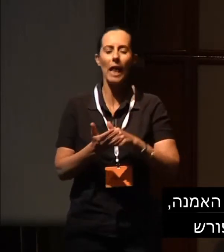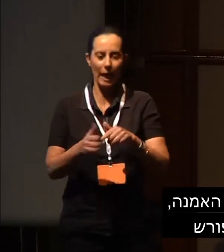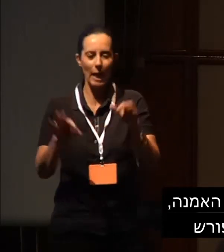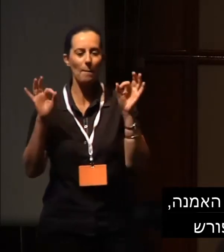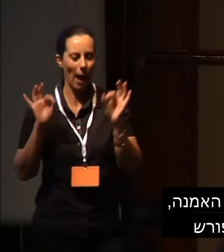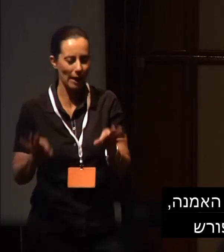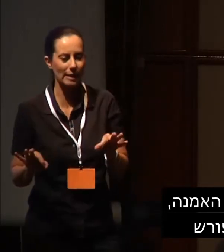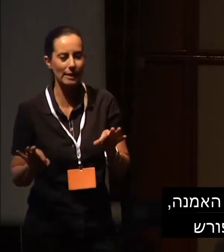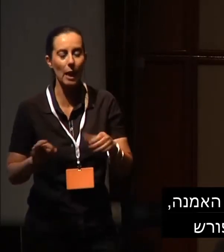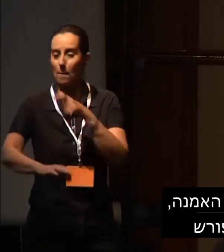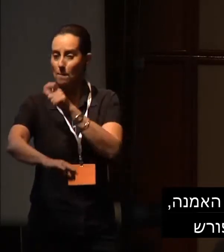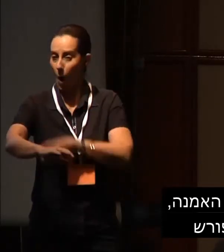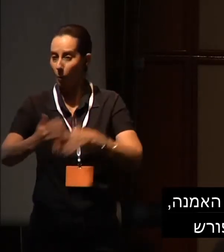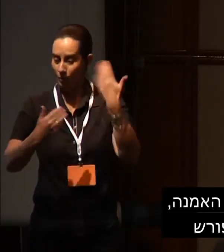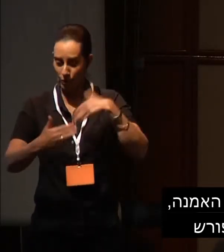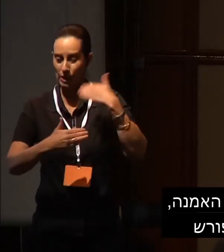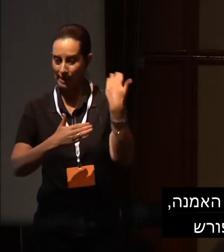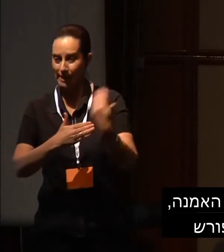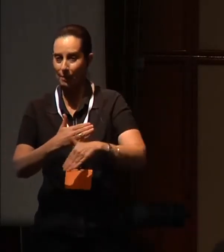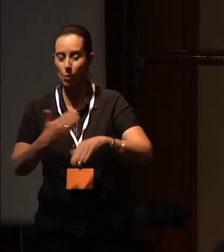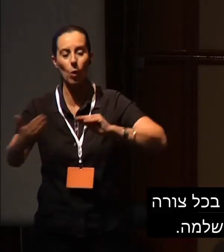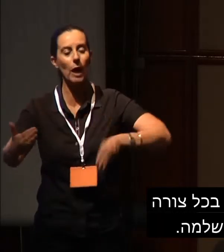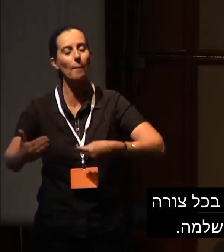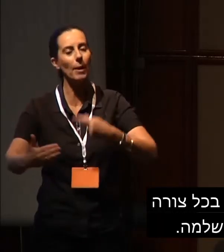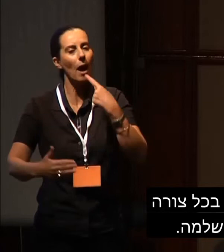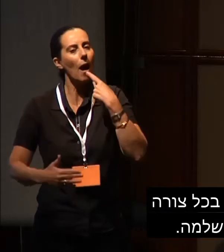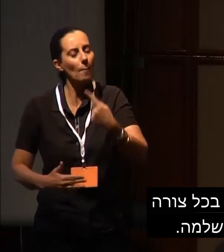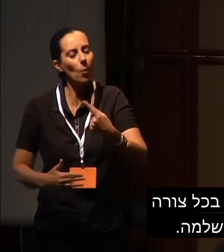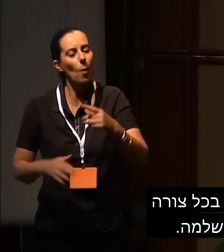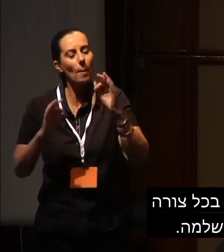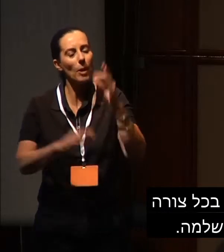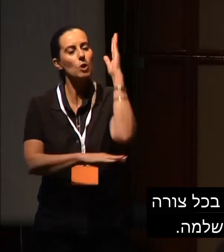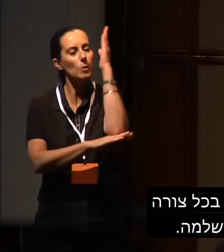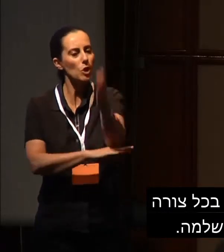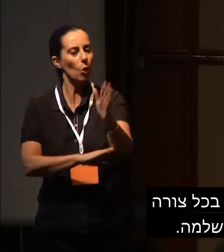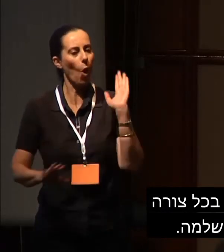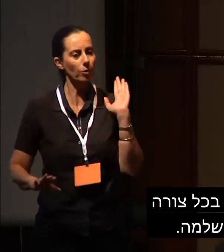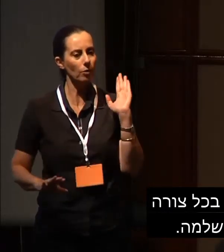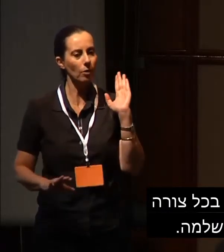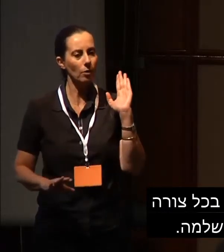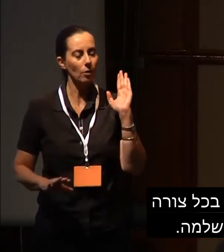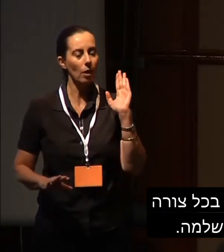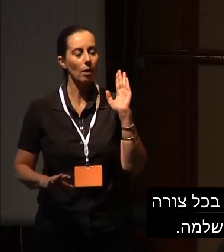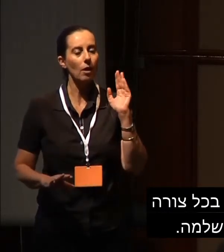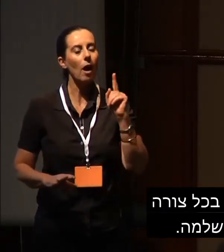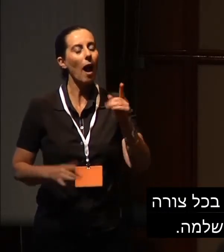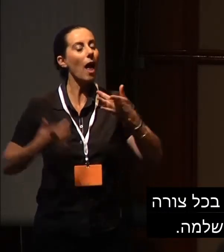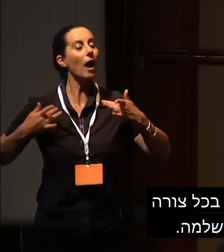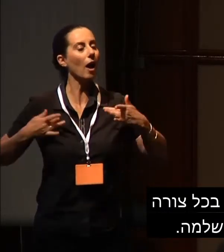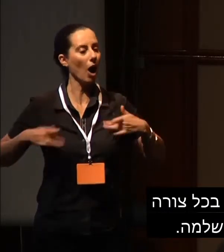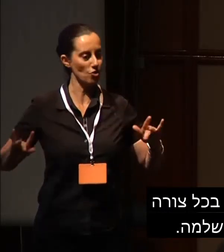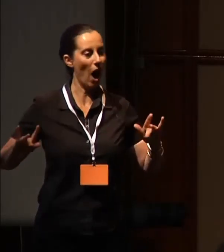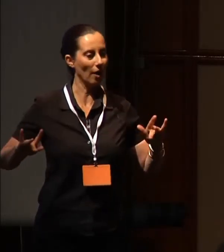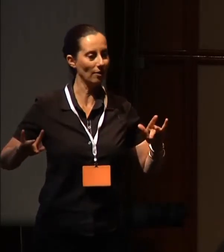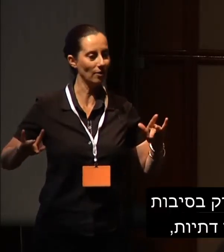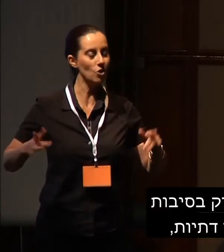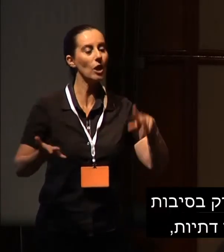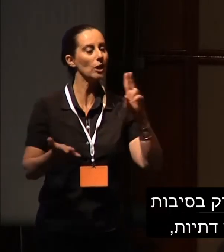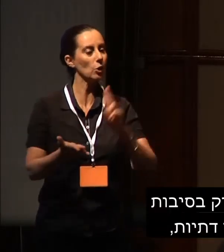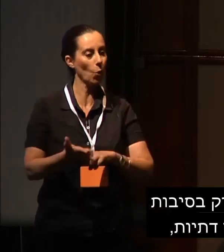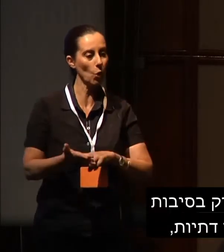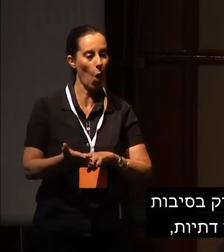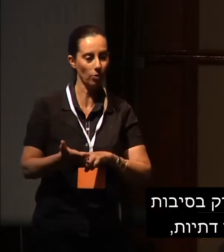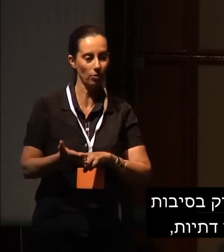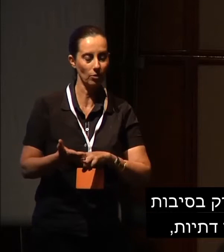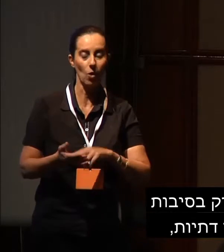before adopting the convention, had talked specifically about the denial of the right of existence in any form of entire human groups. And